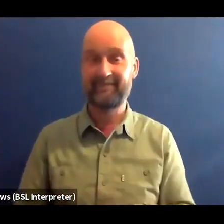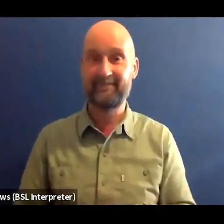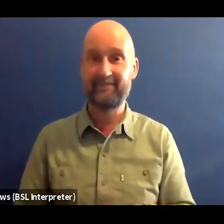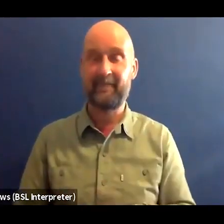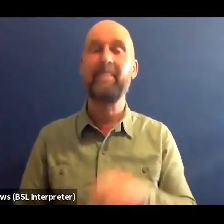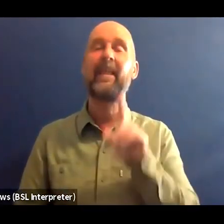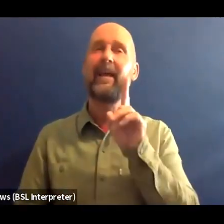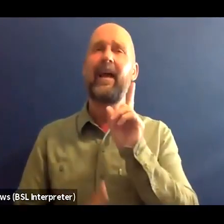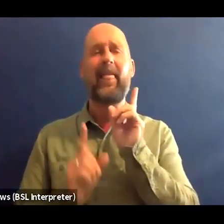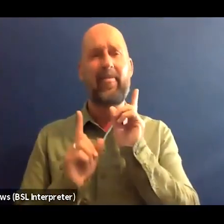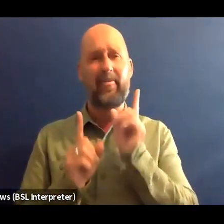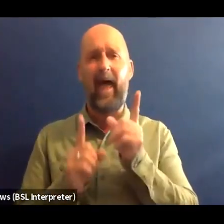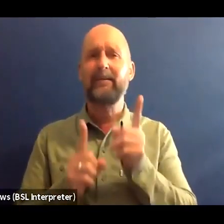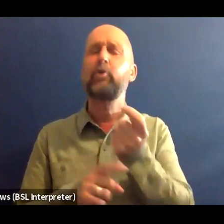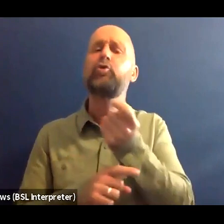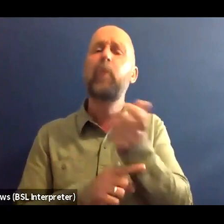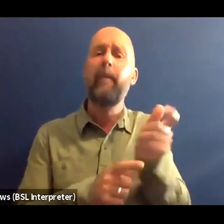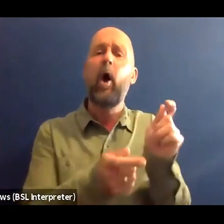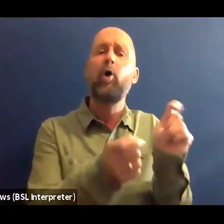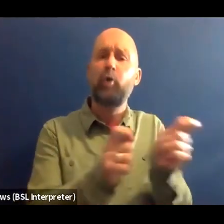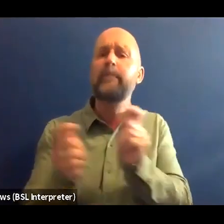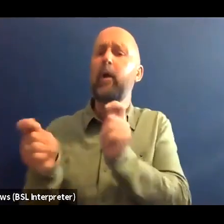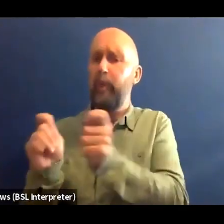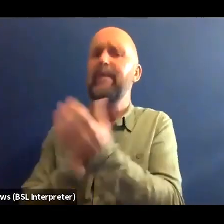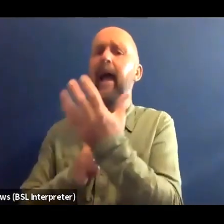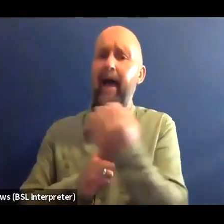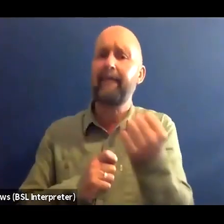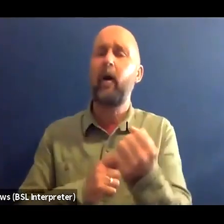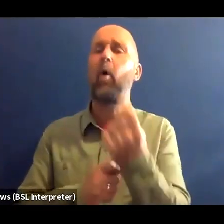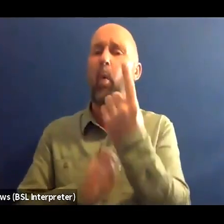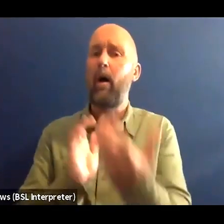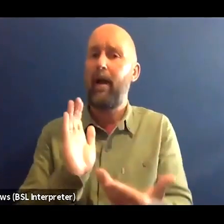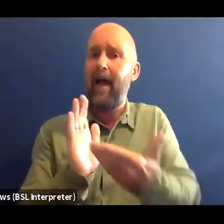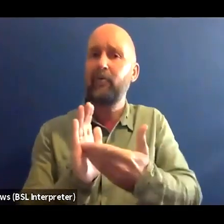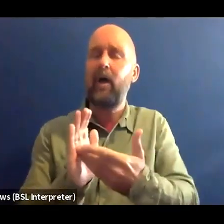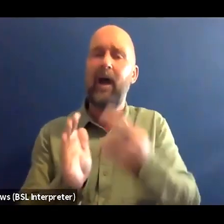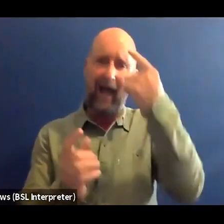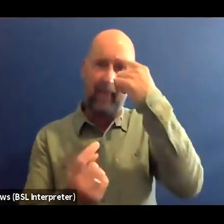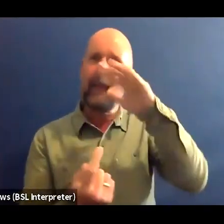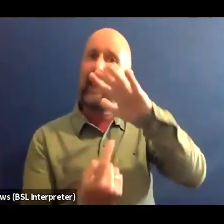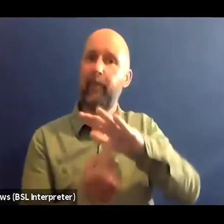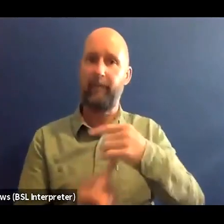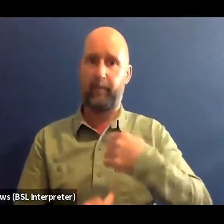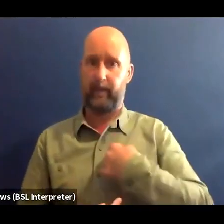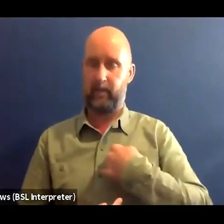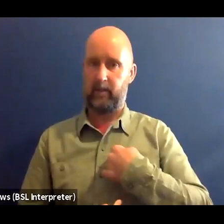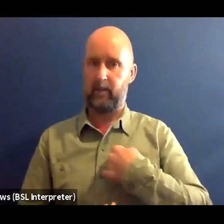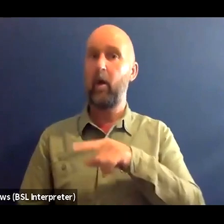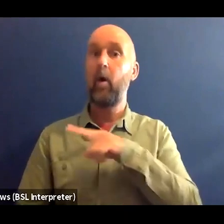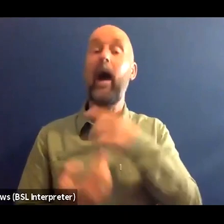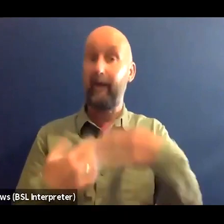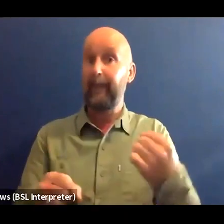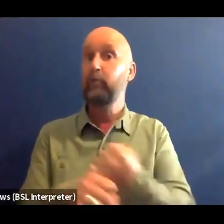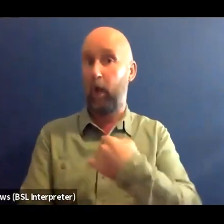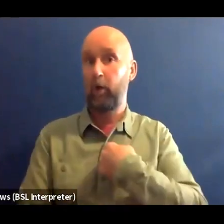so yeah, that's kind of some adjustments I've asked for. Also, one thing that I think is really important and that I have done is